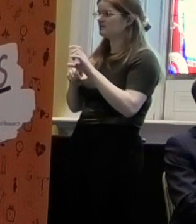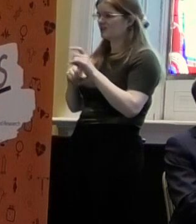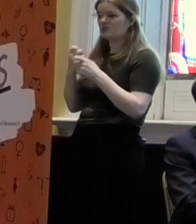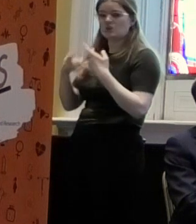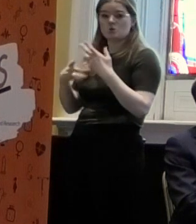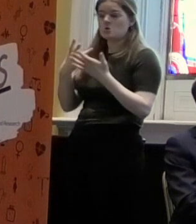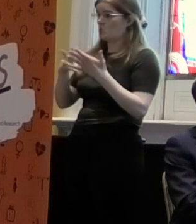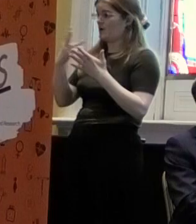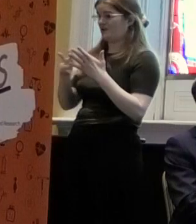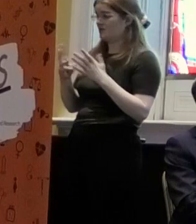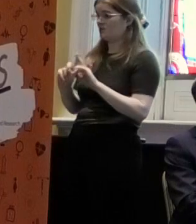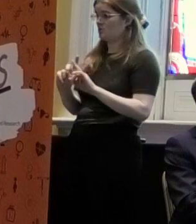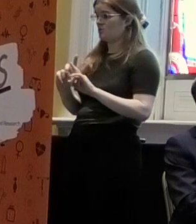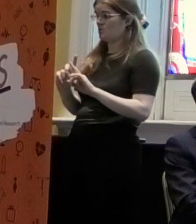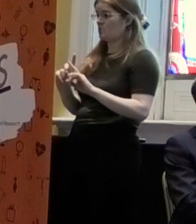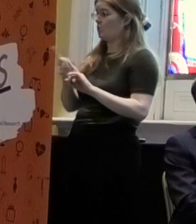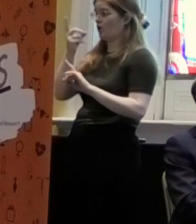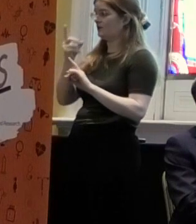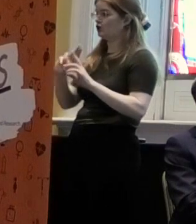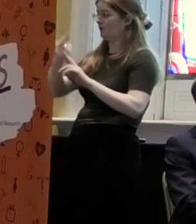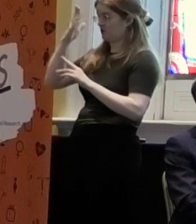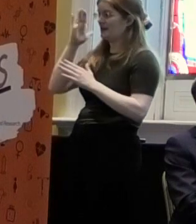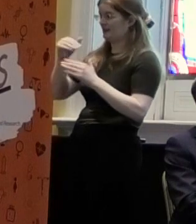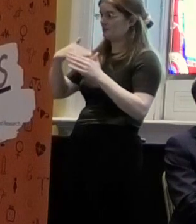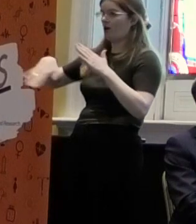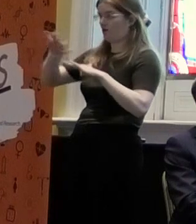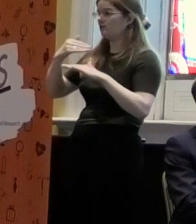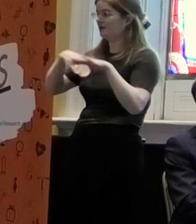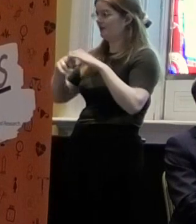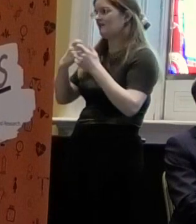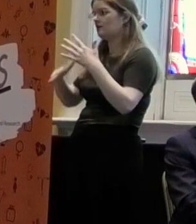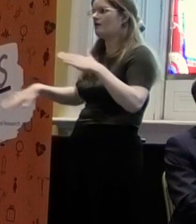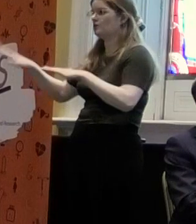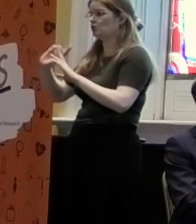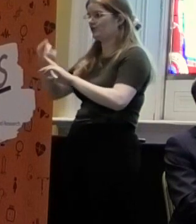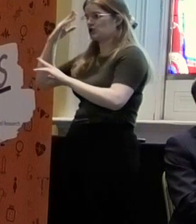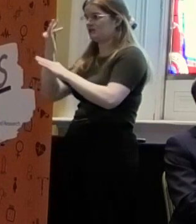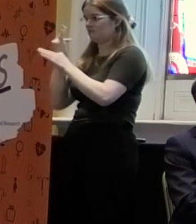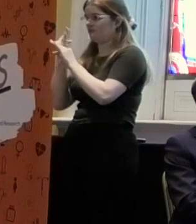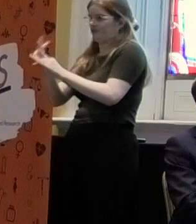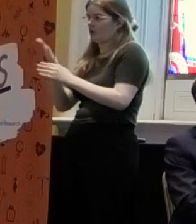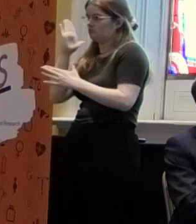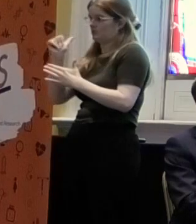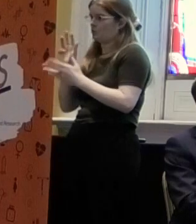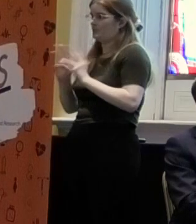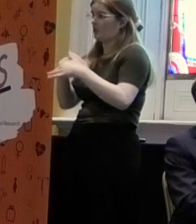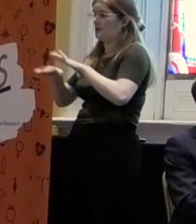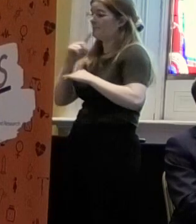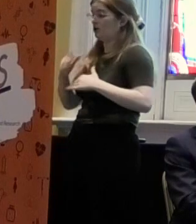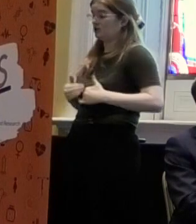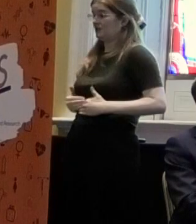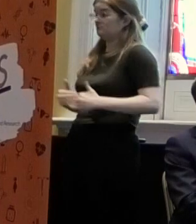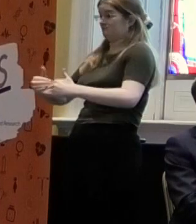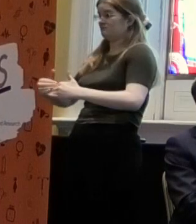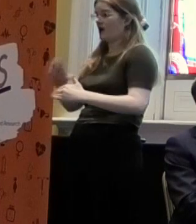once one organisations let them in, everyone else like, well, we're going to have to do it as well because women can get in. But obstetrics is seen as a